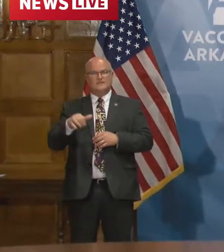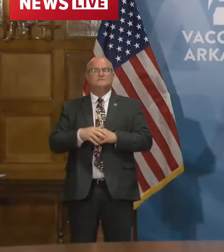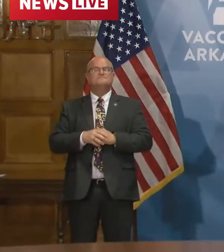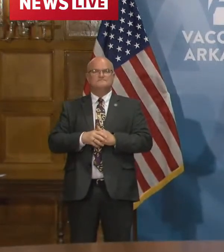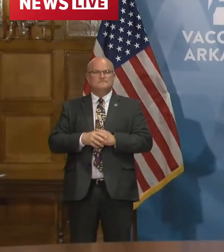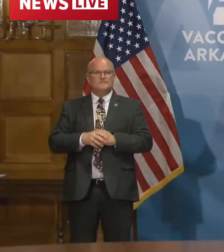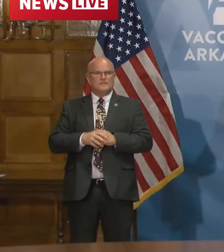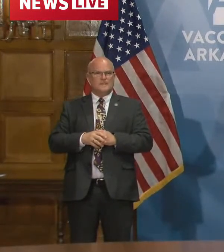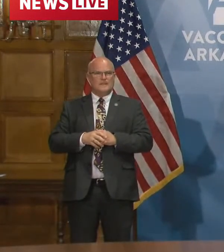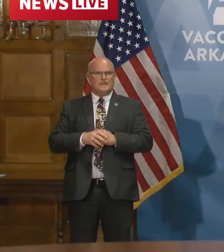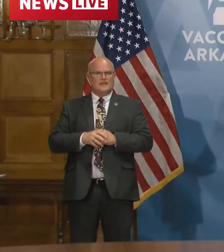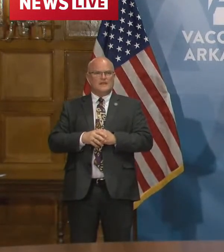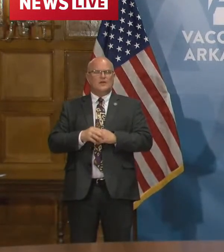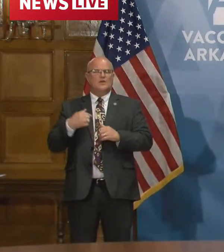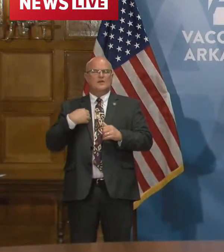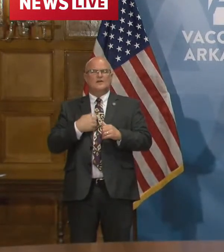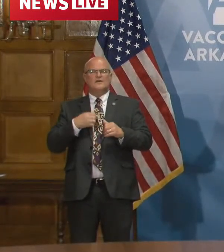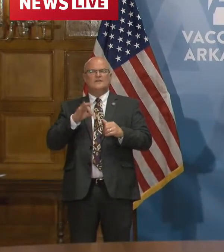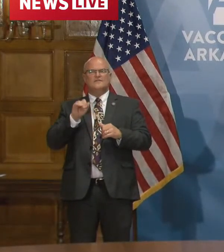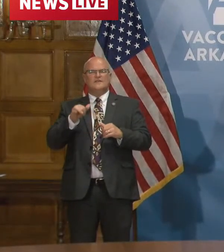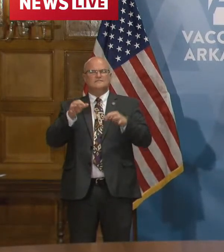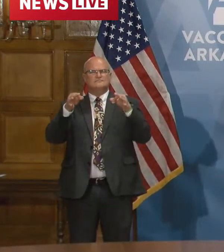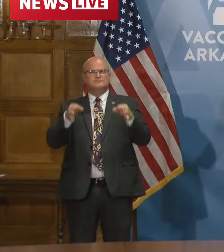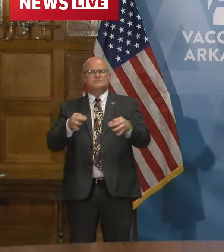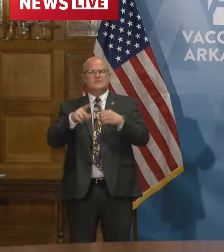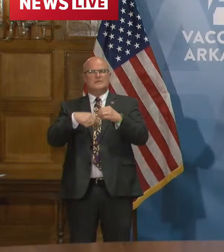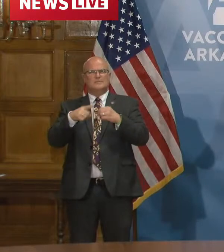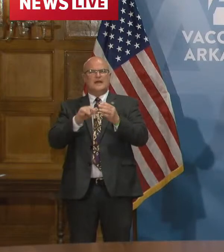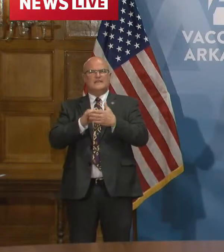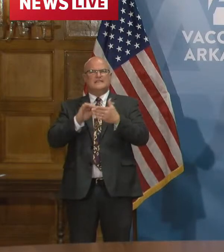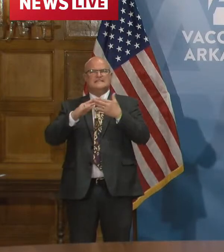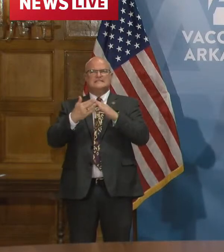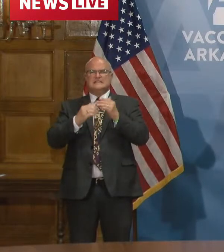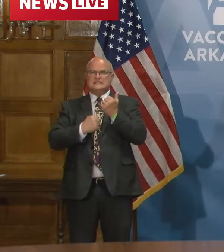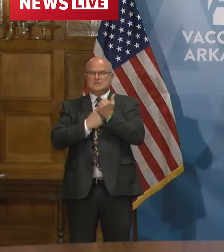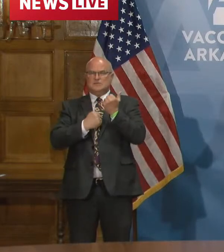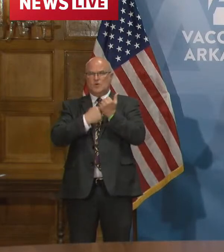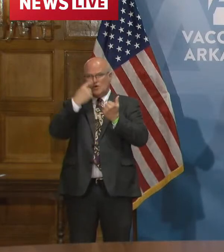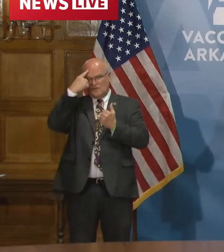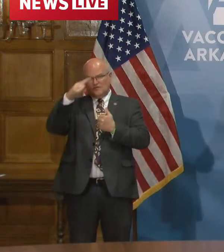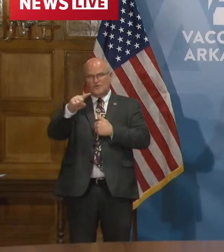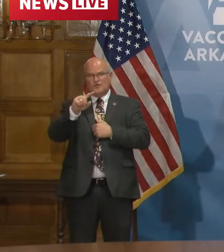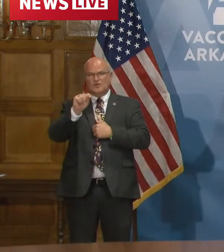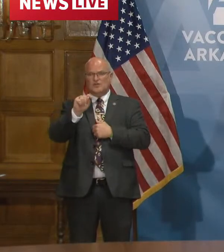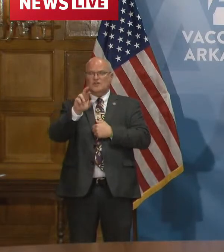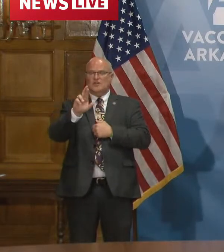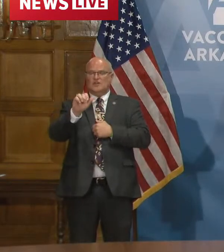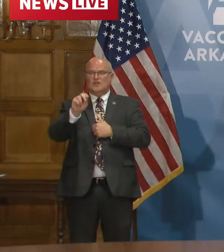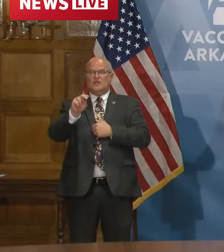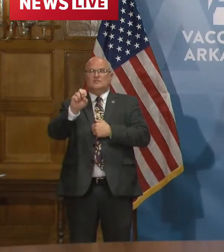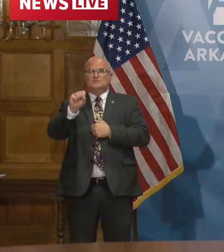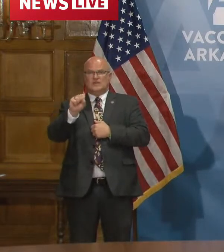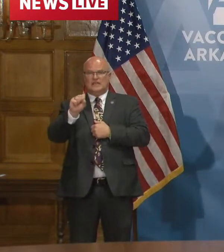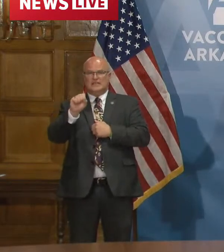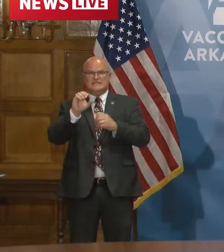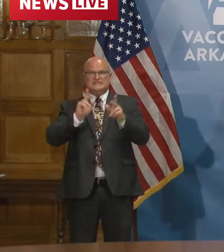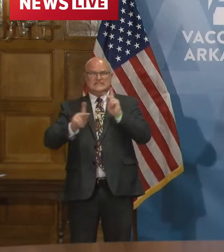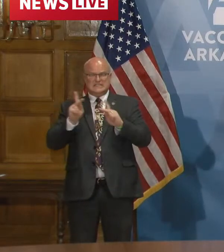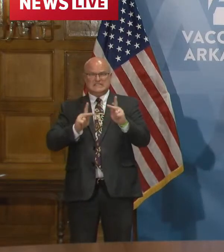Council tonight will look at a resolution reiterating the city's support for trans citizens and